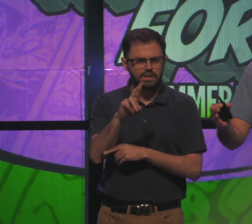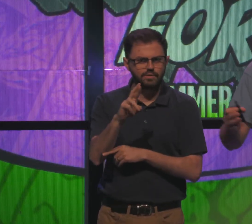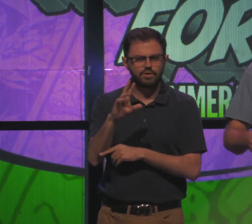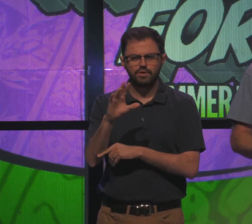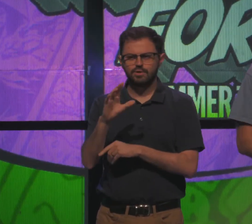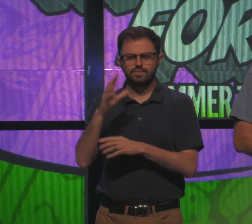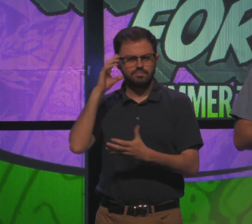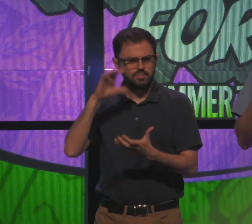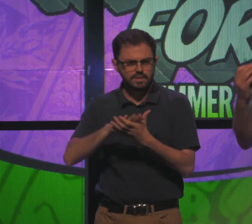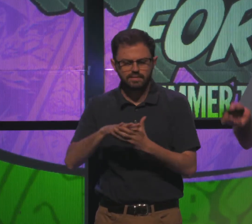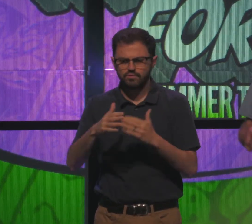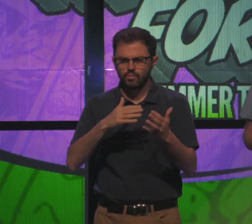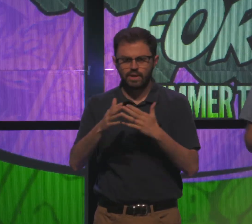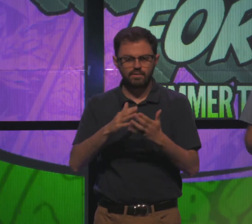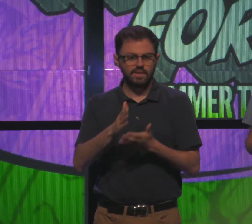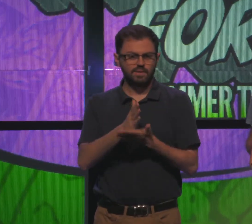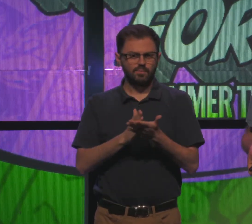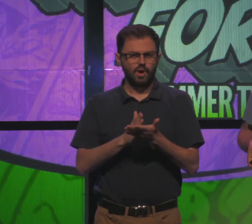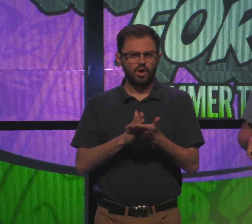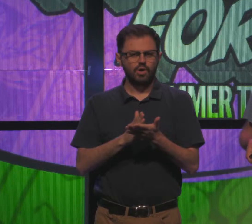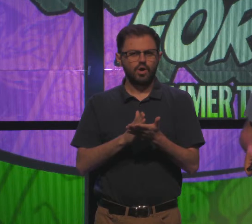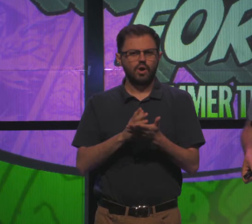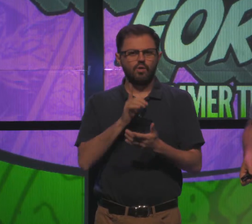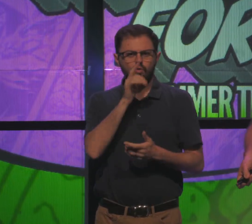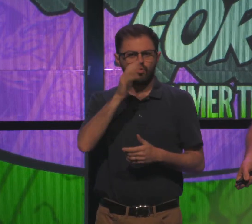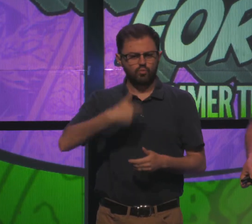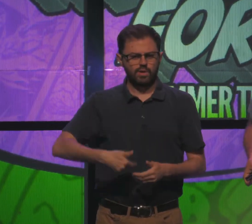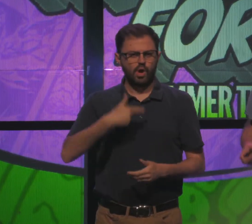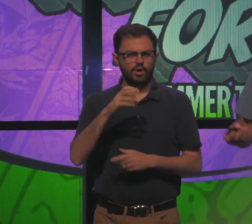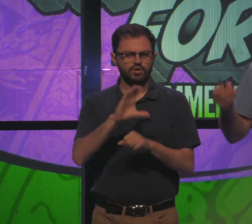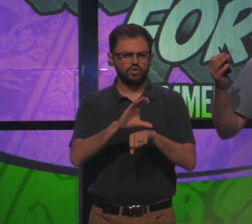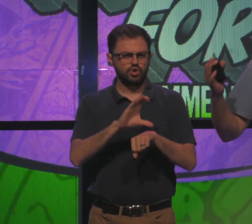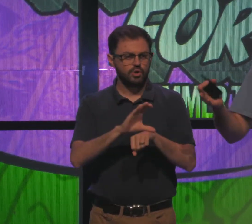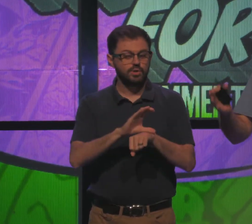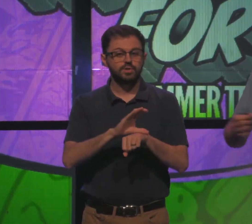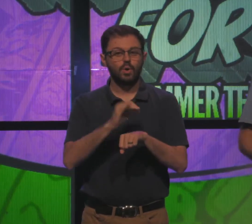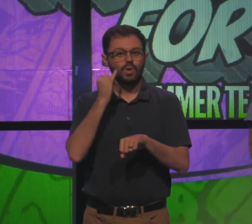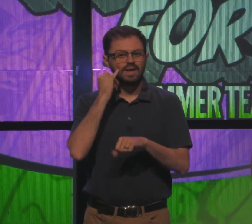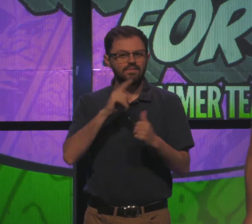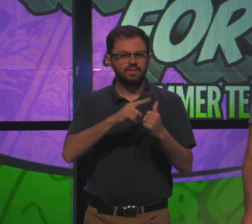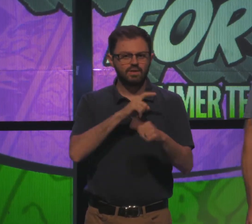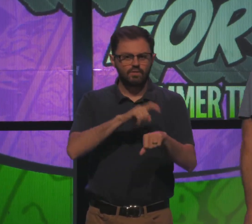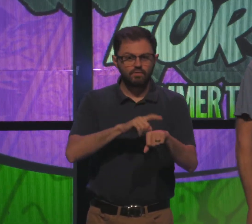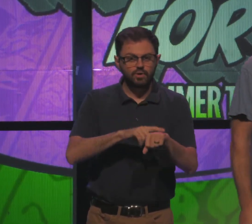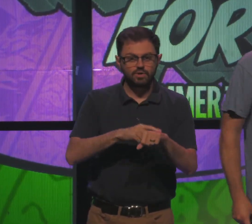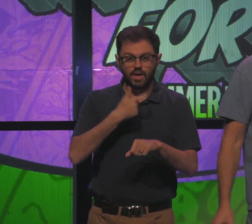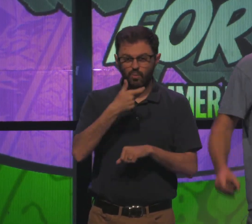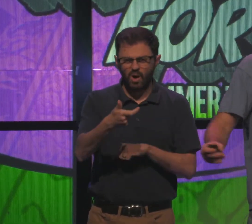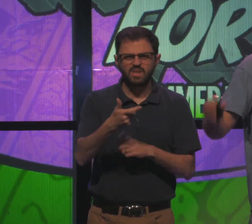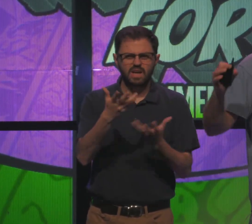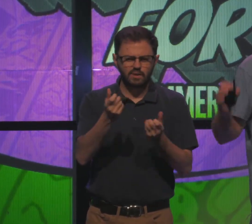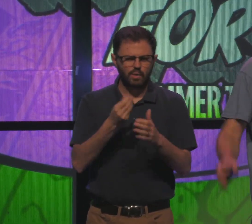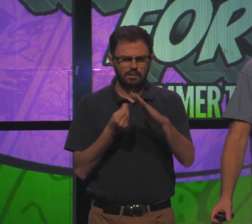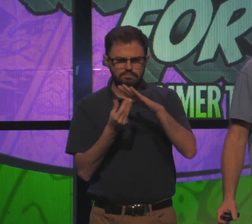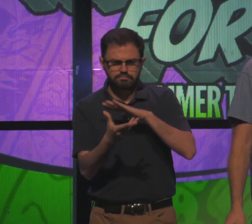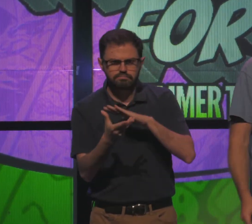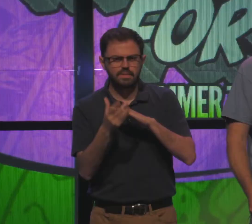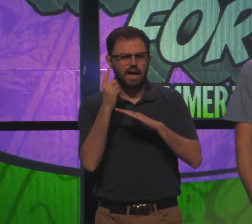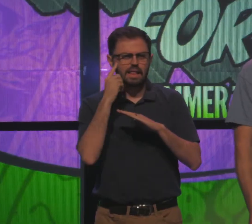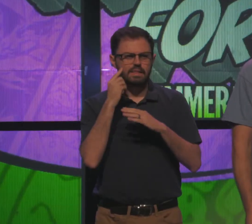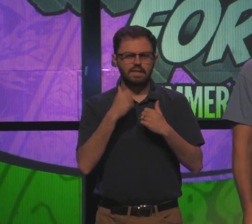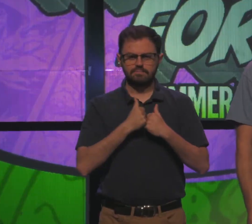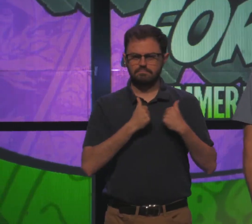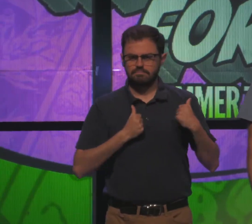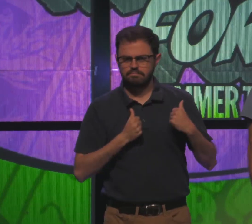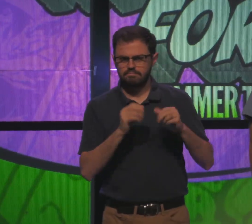as a church. So if you are a guest today, tune in online, or you're here for the first time, I just think that level of transparency is important. And if